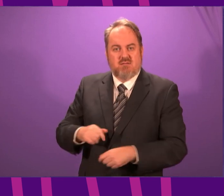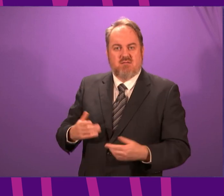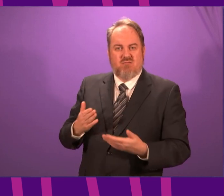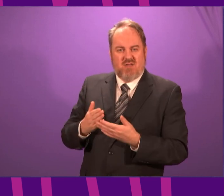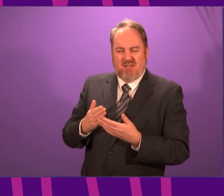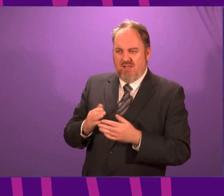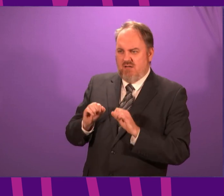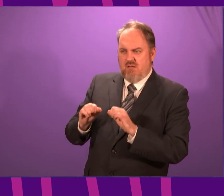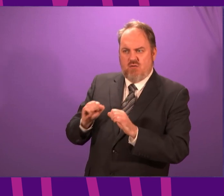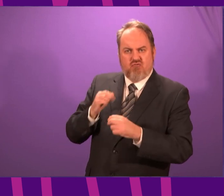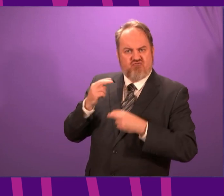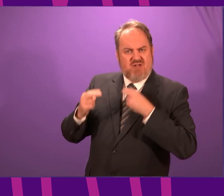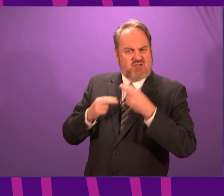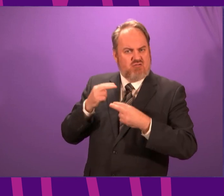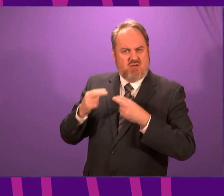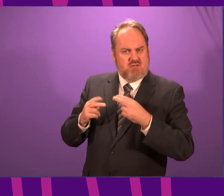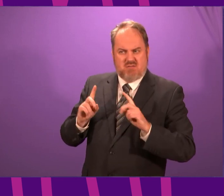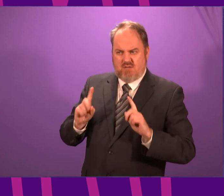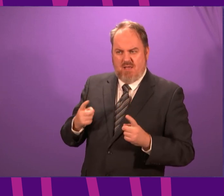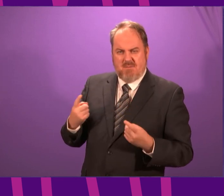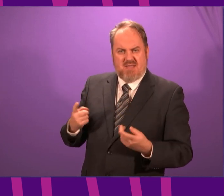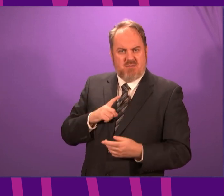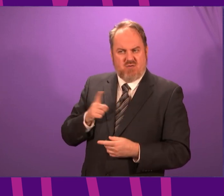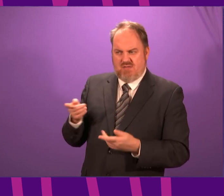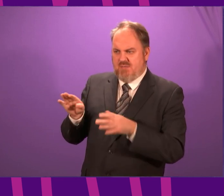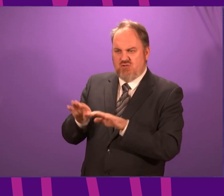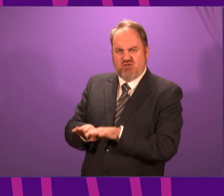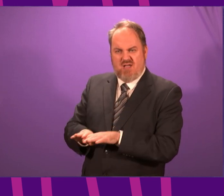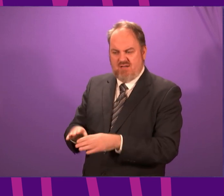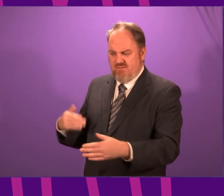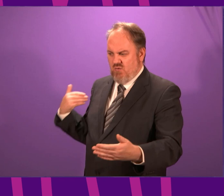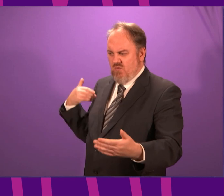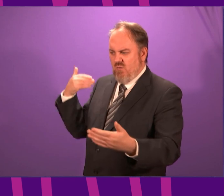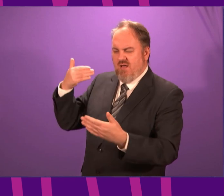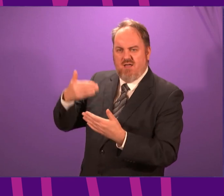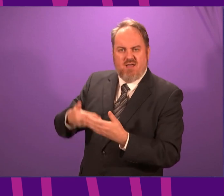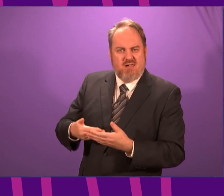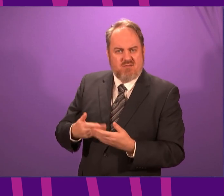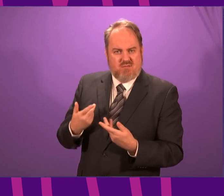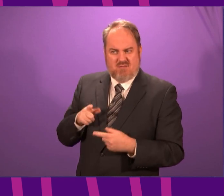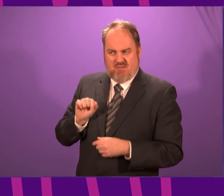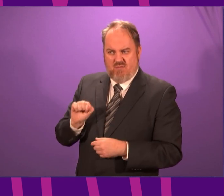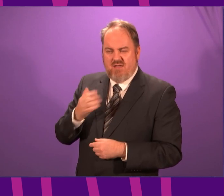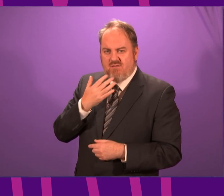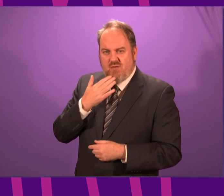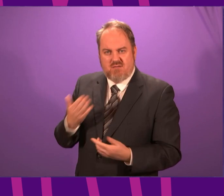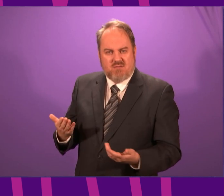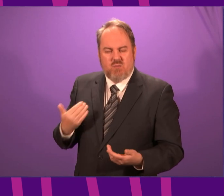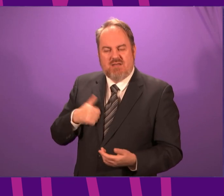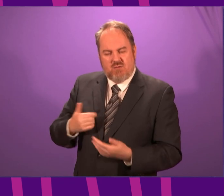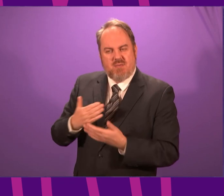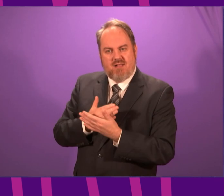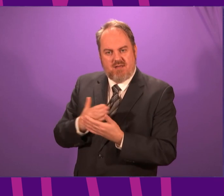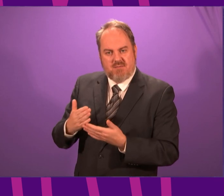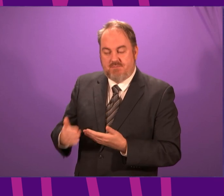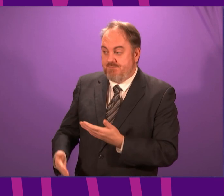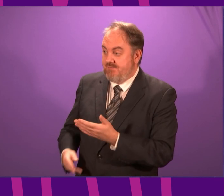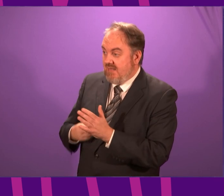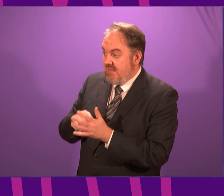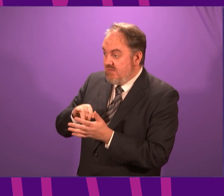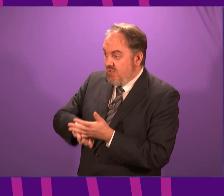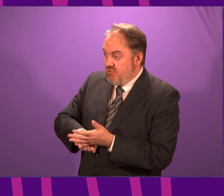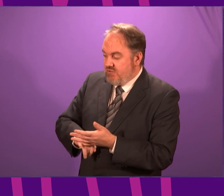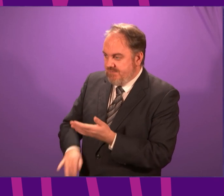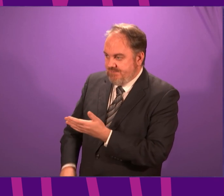so long? To consider if this is proportionate, I think we do need specifics, First Minister. I'm going to make perhaps